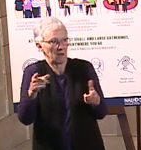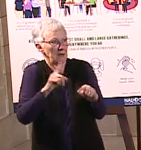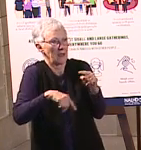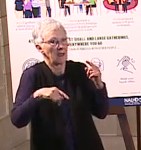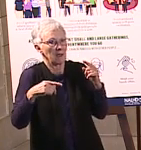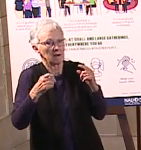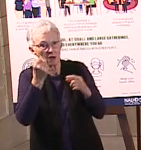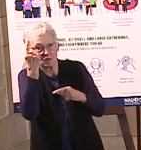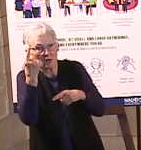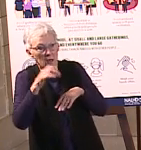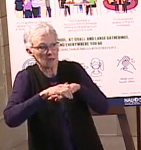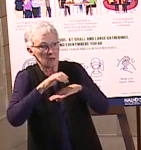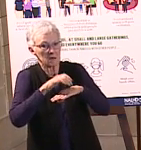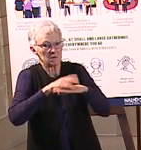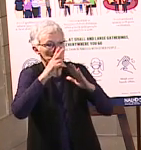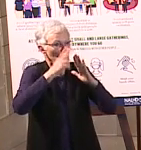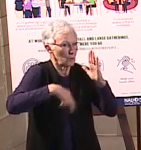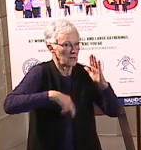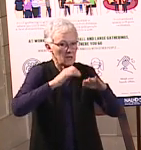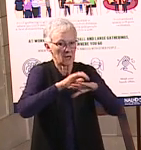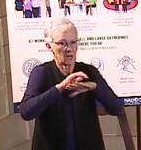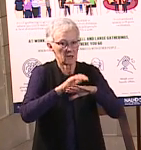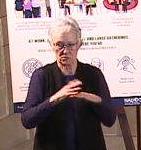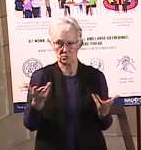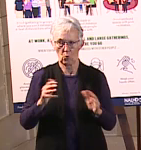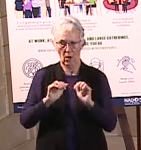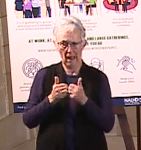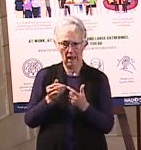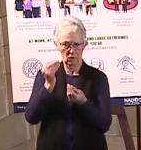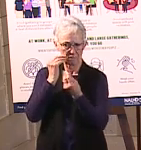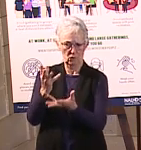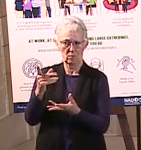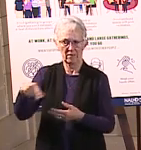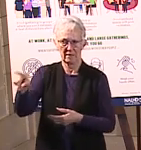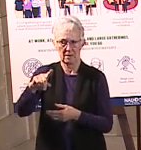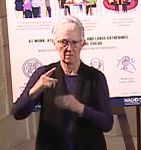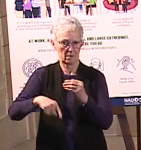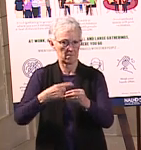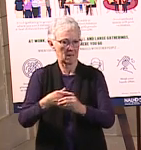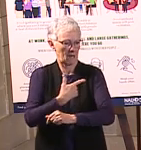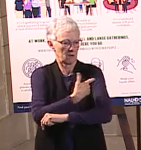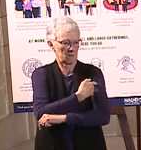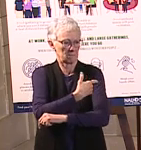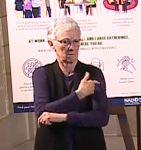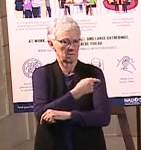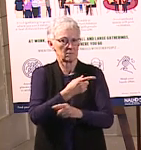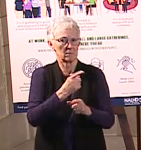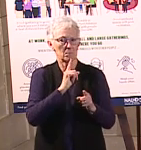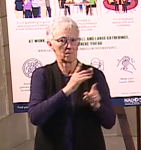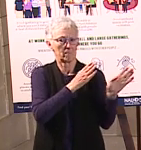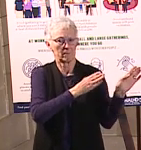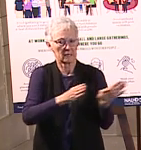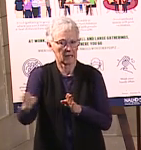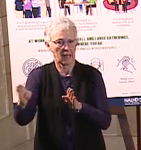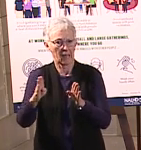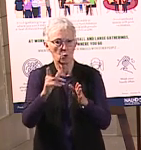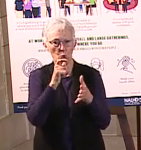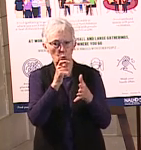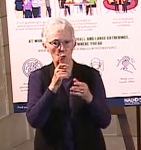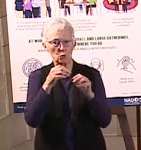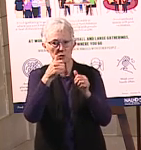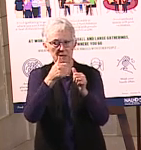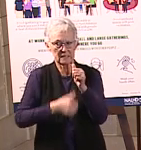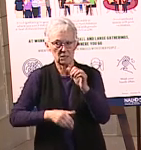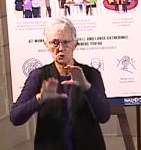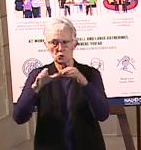did earlier in the pandemic with regard to our messages around using the tools that we had with